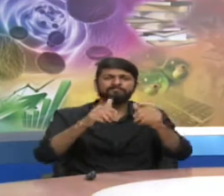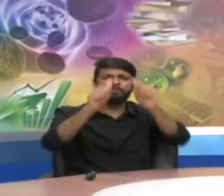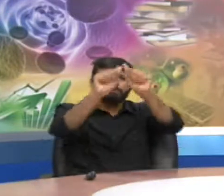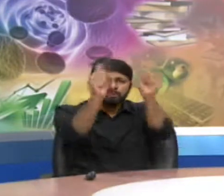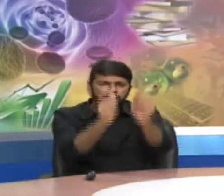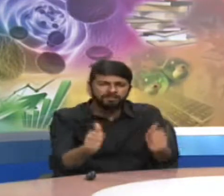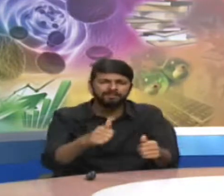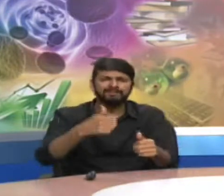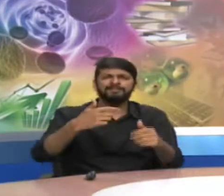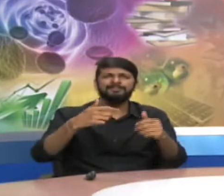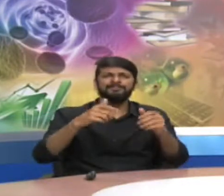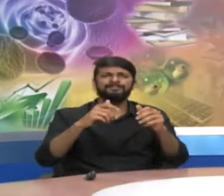terracottas,